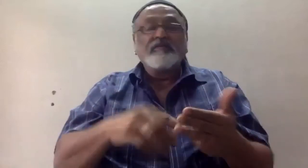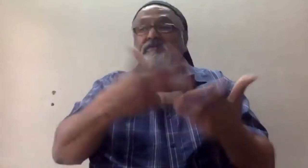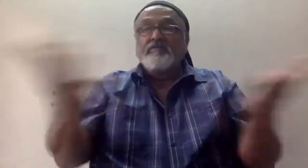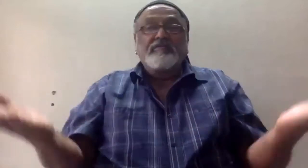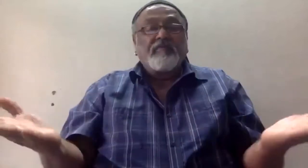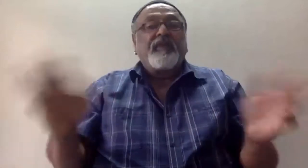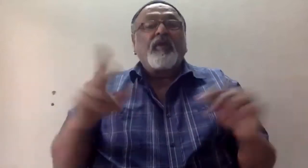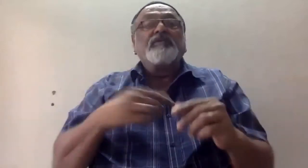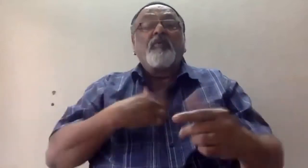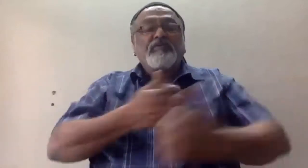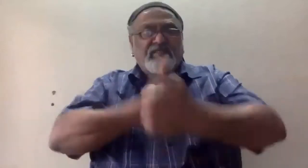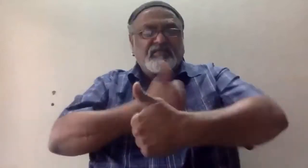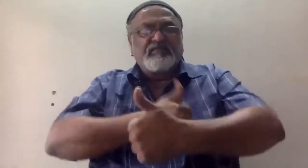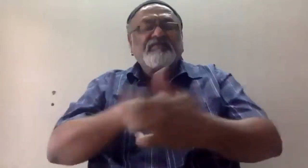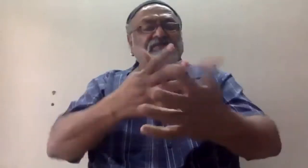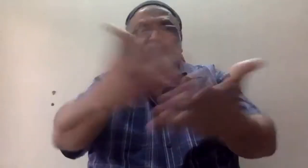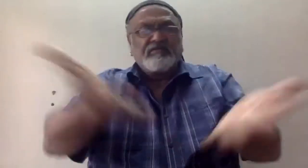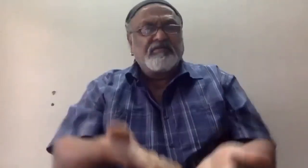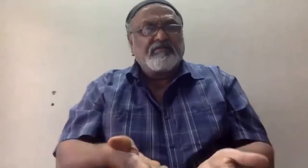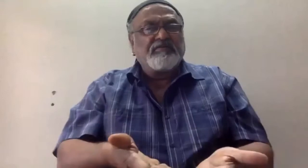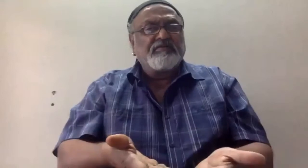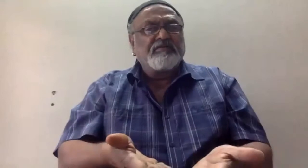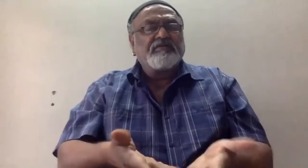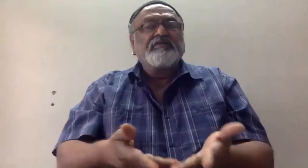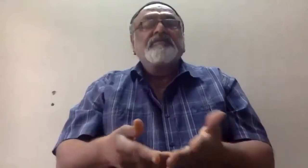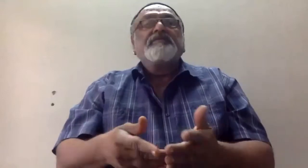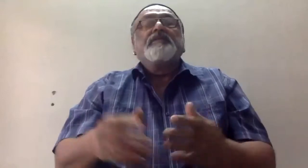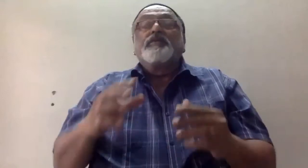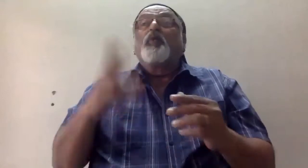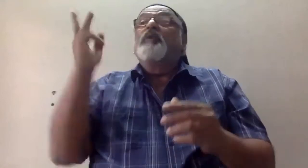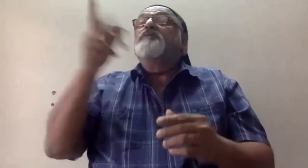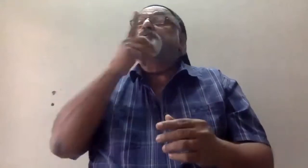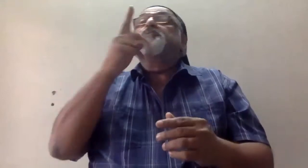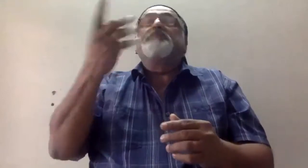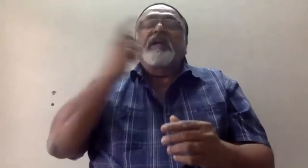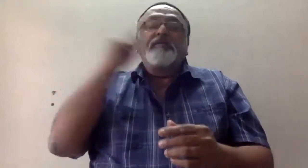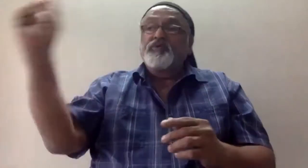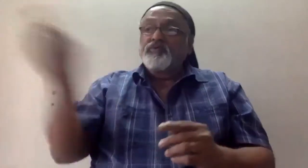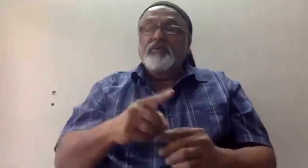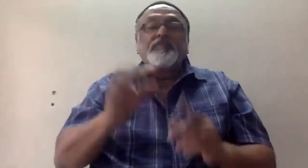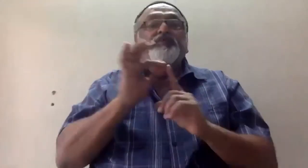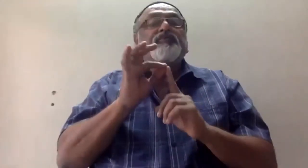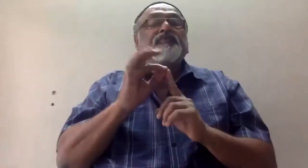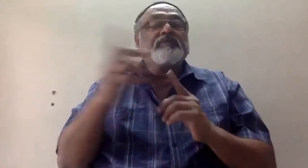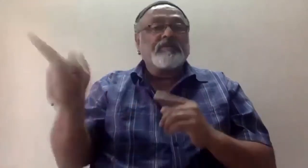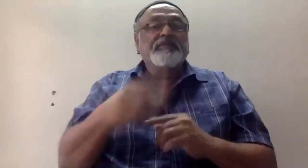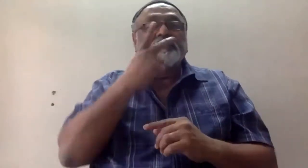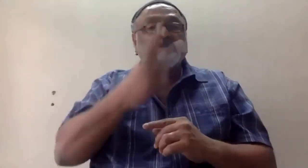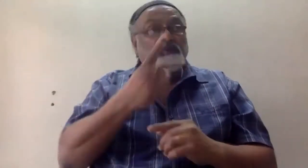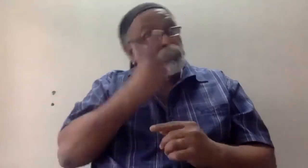a probate in the court of law, the witness is also called. Okay, were you there? Did you witness? Did you sign? Are